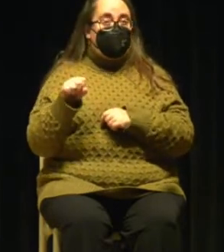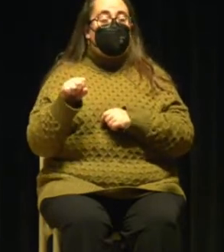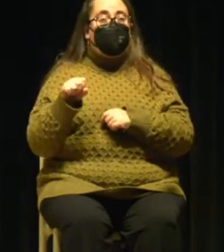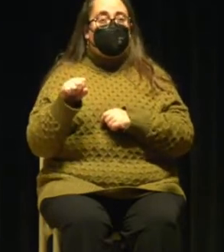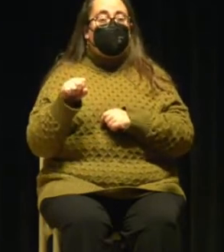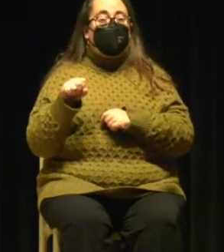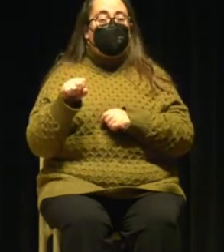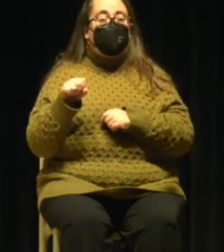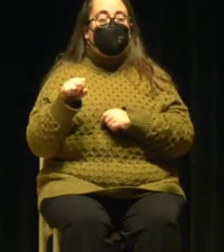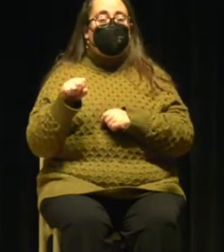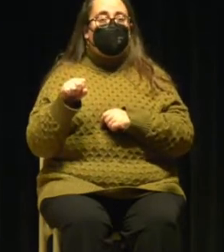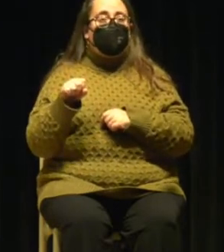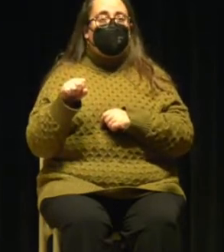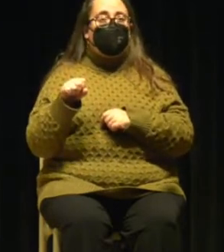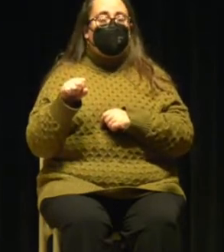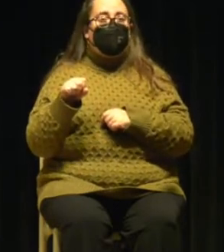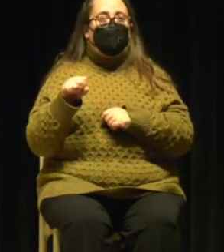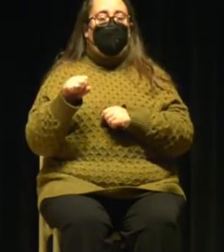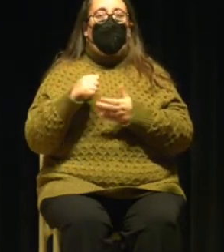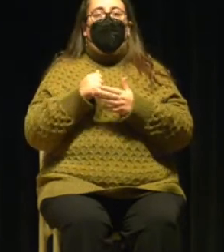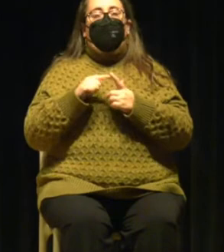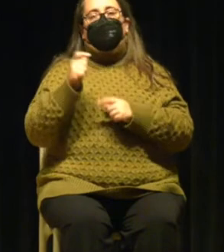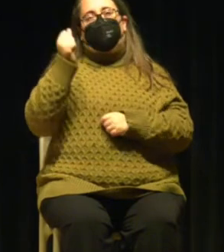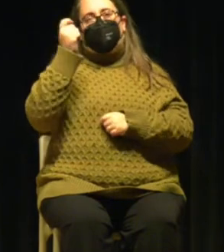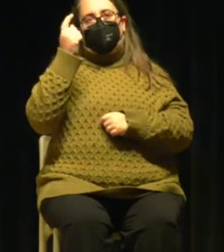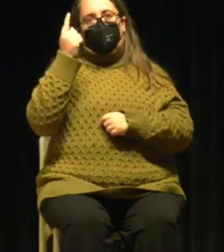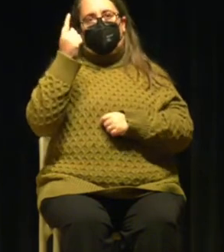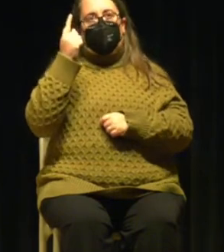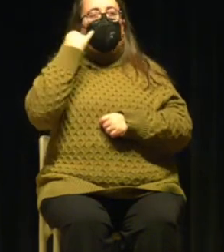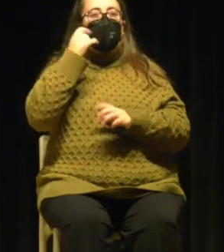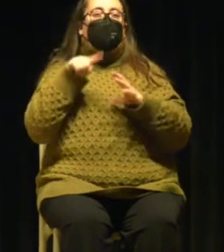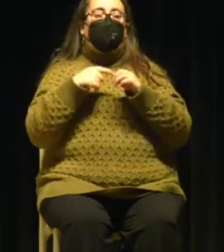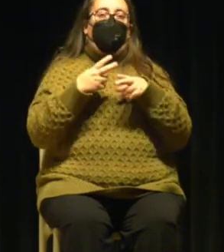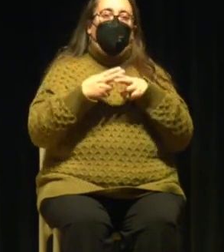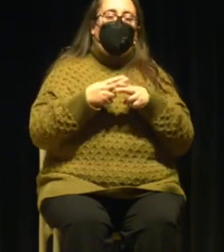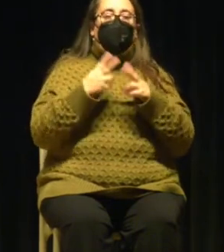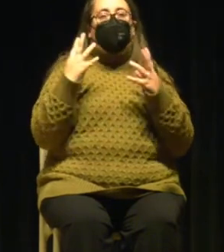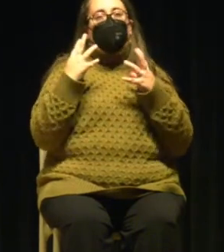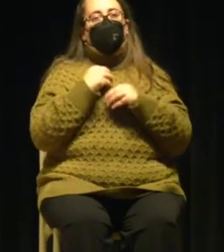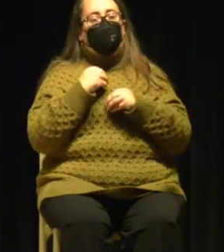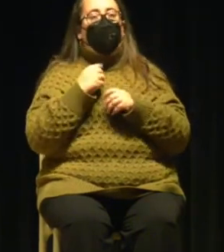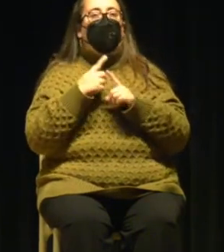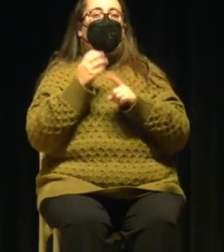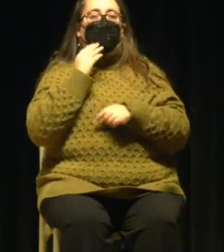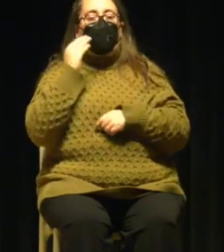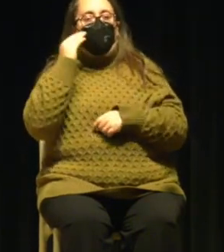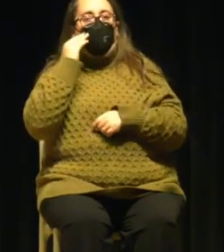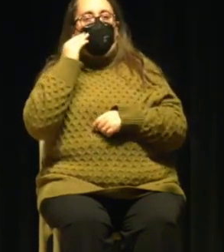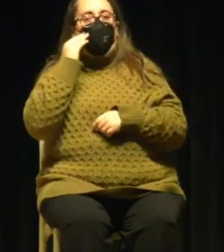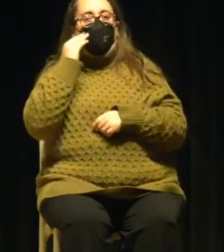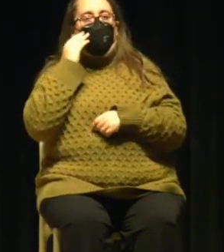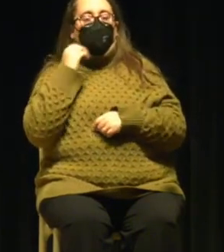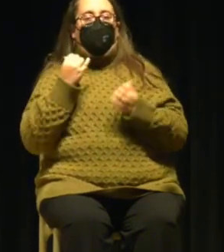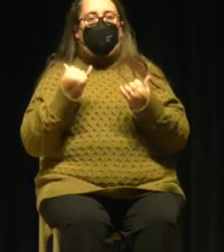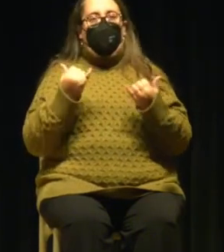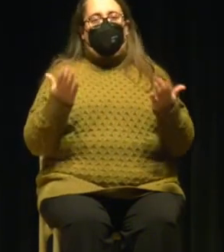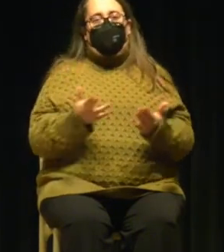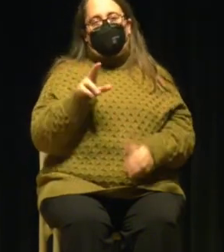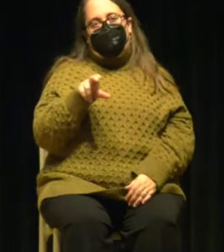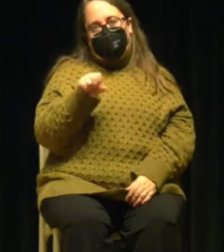also kind of helped you understand, like, ideas about weight and beauty from home and now in the